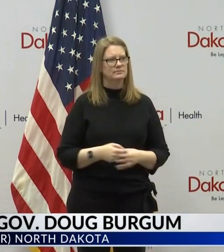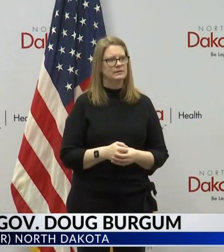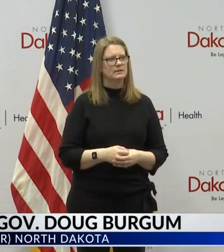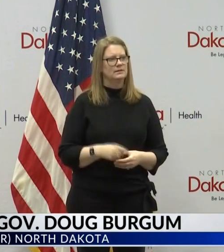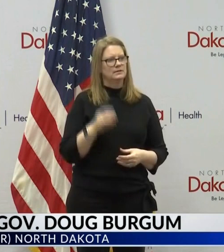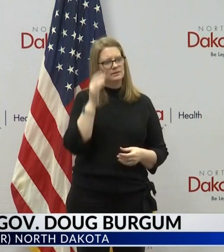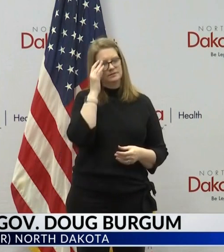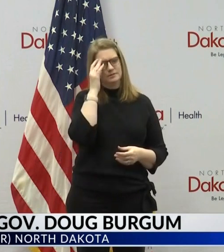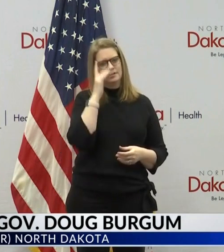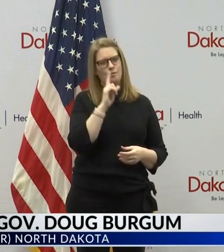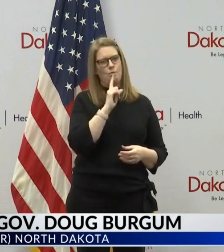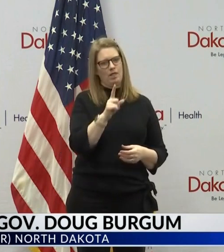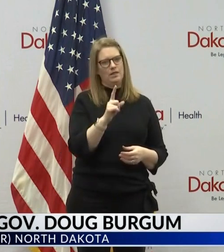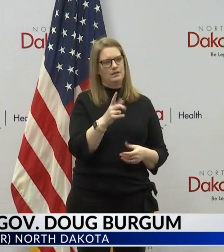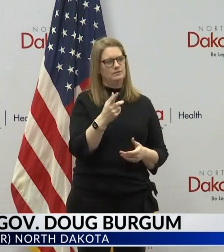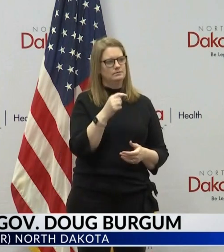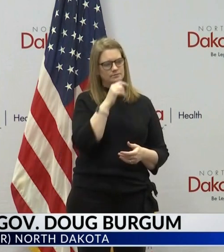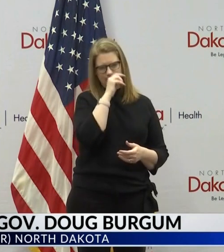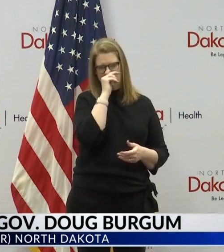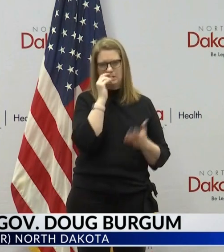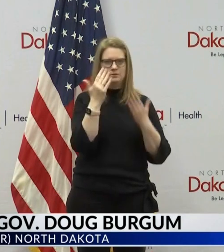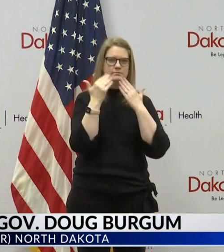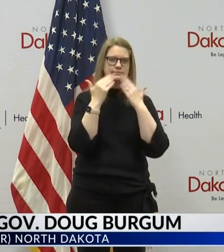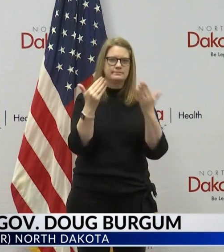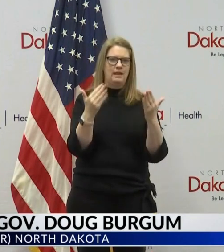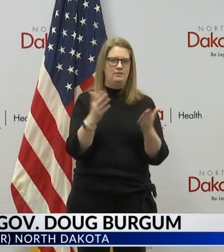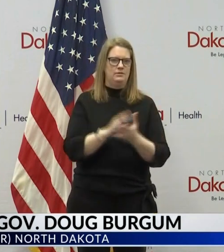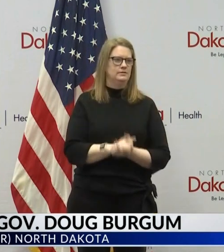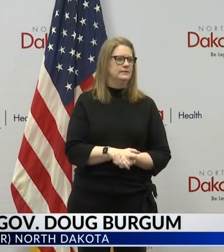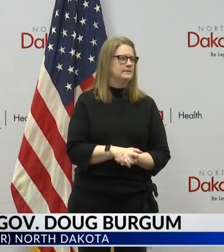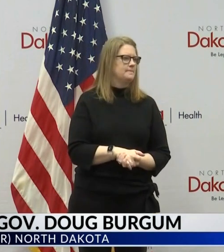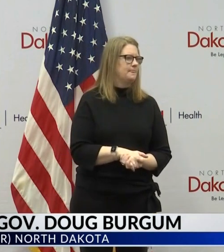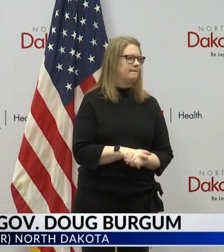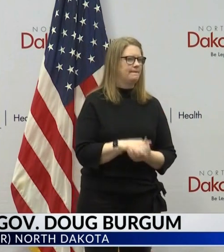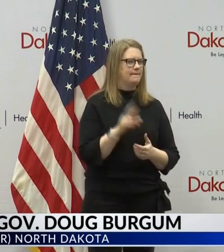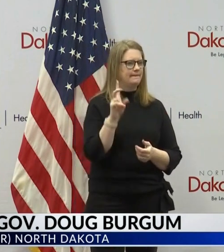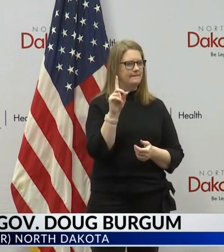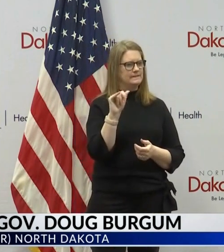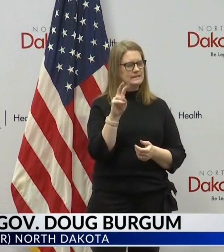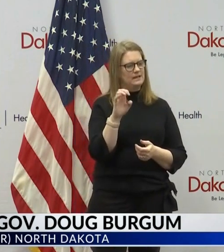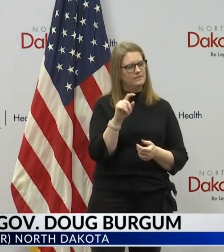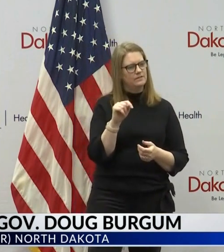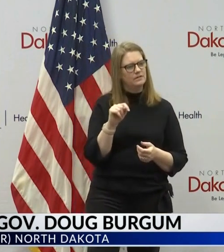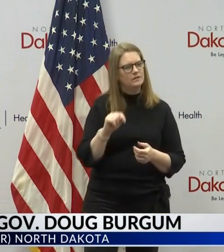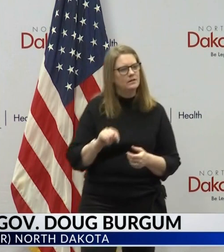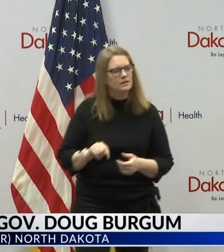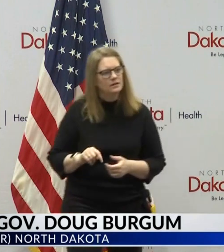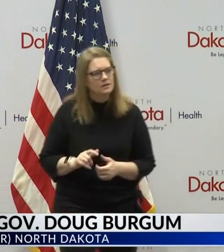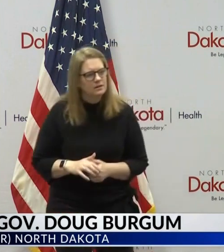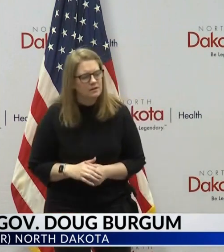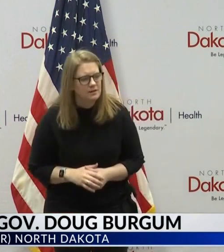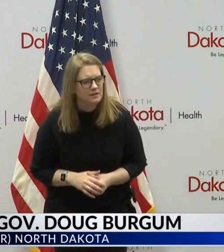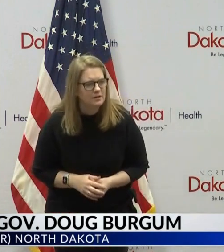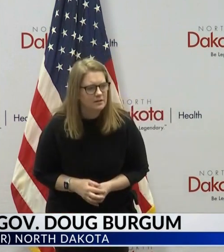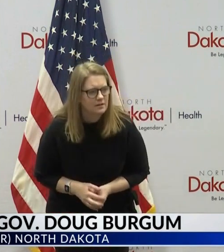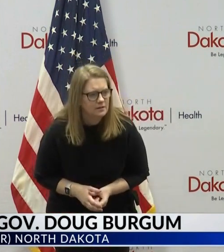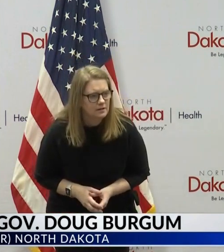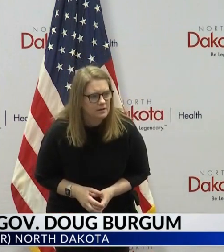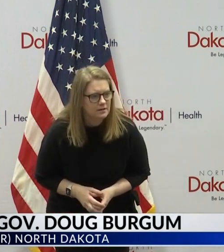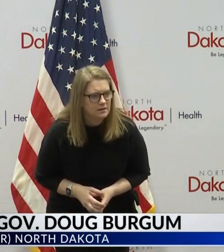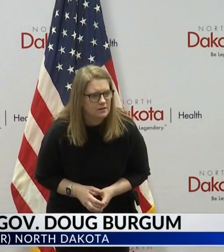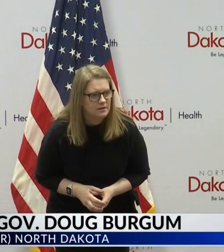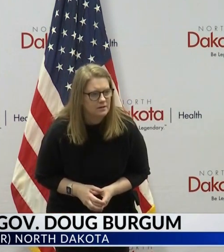should really take that as another point of gratitude. Dave? If I remember correctly, I think you said that by